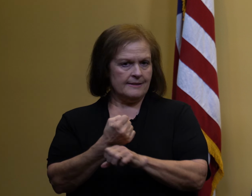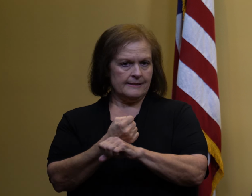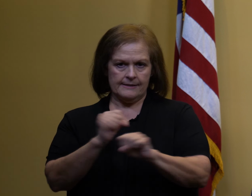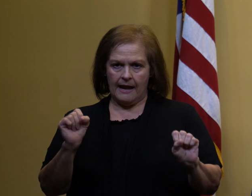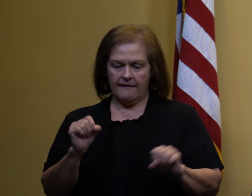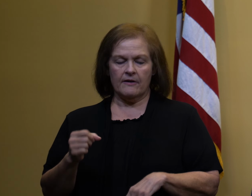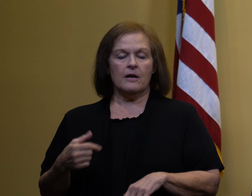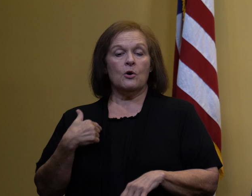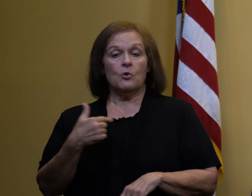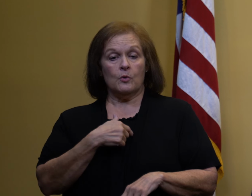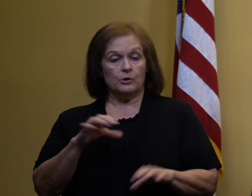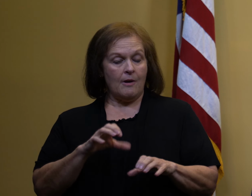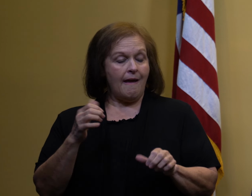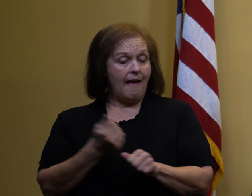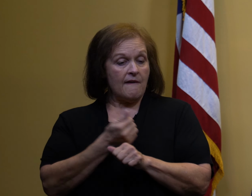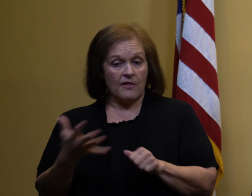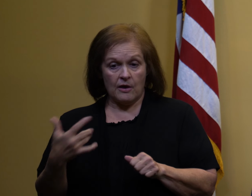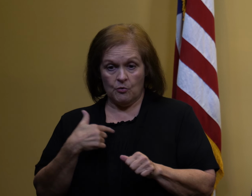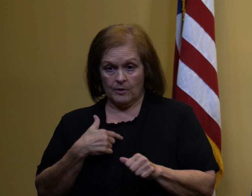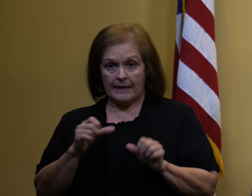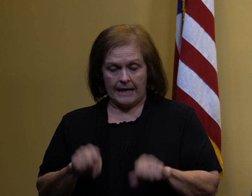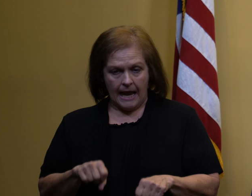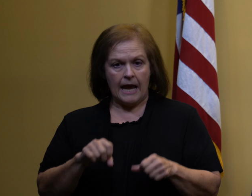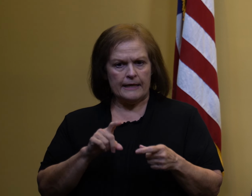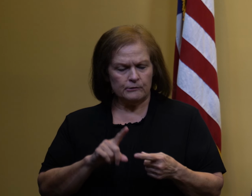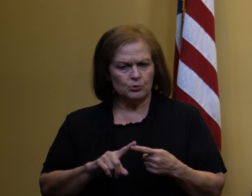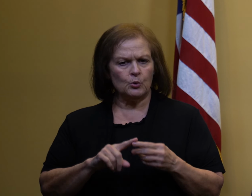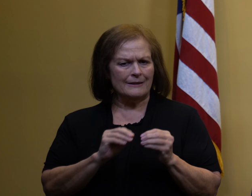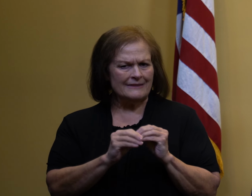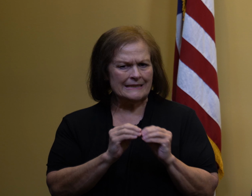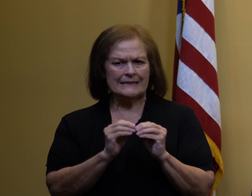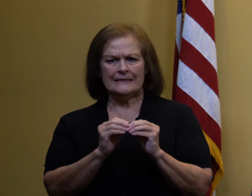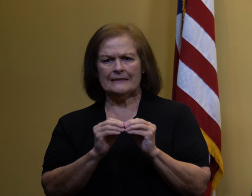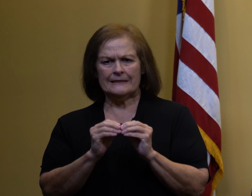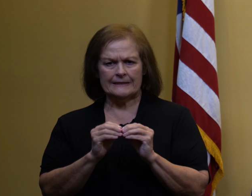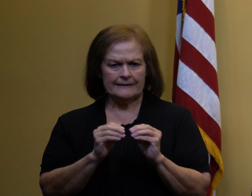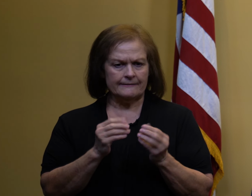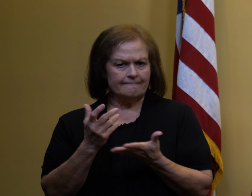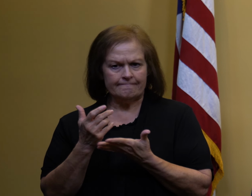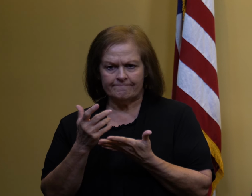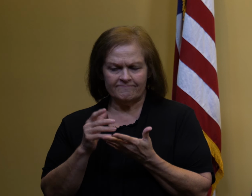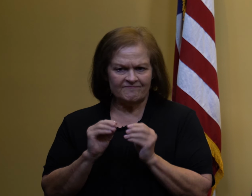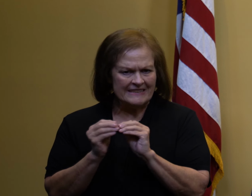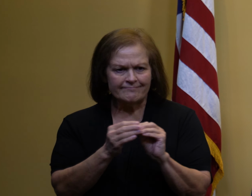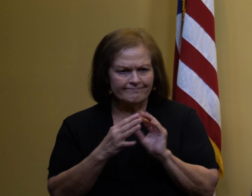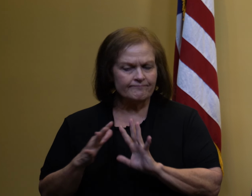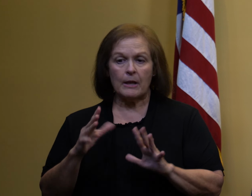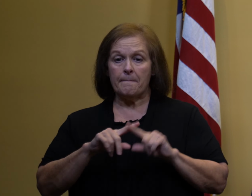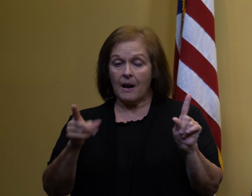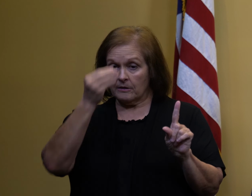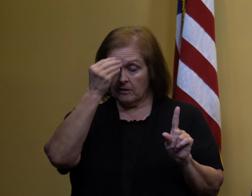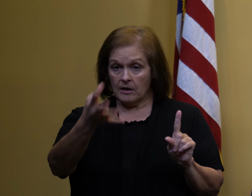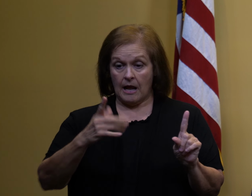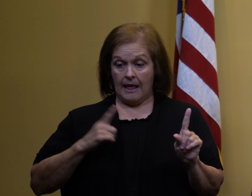doing everything necessary towards the redevelopment of Lincoln Beach, but we continue to say, now is not